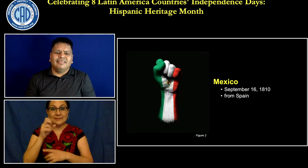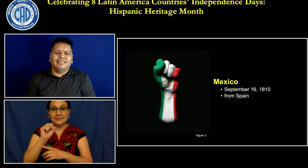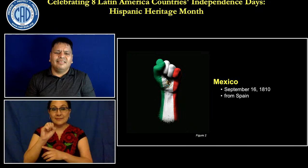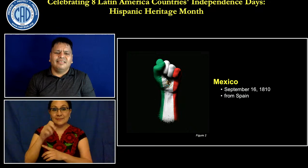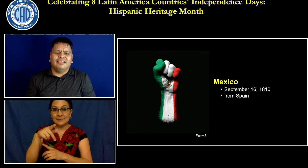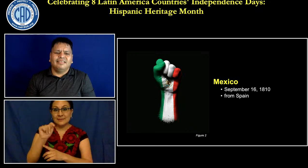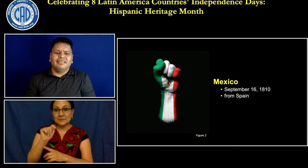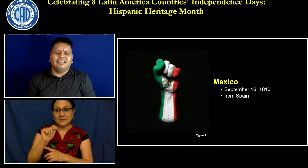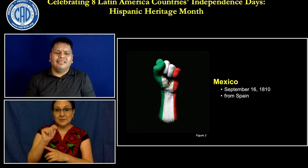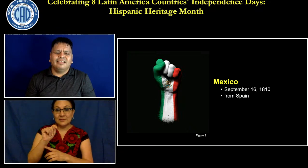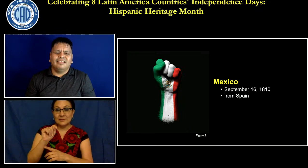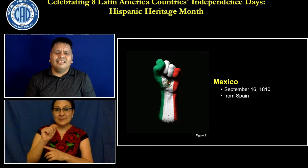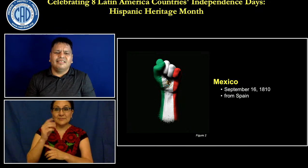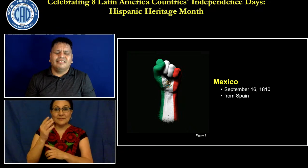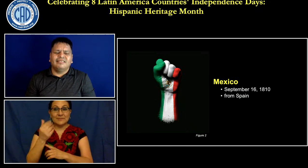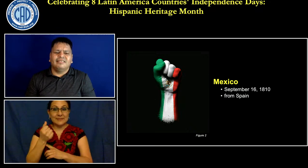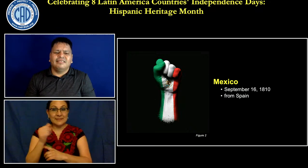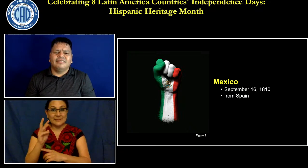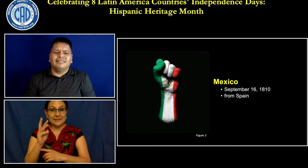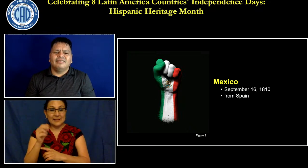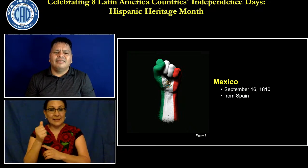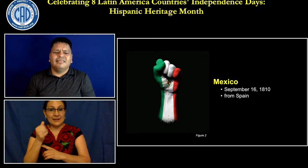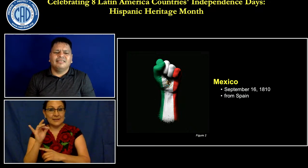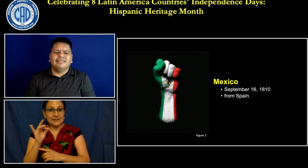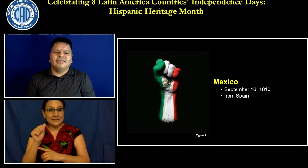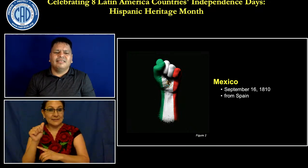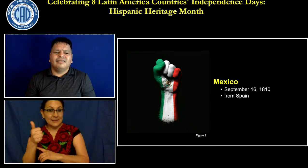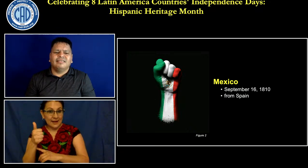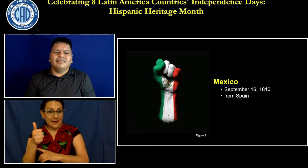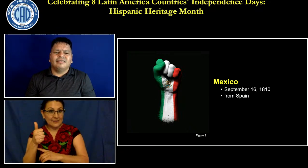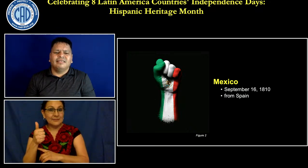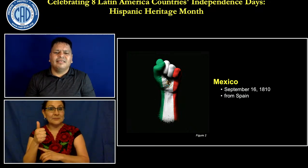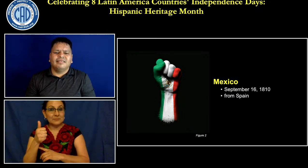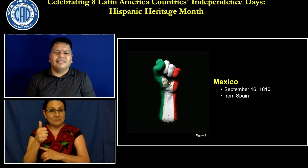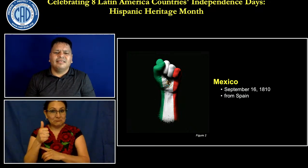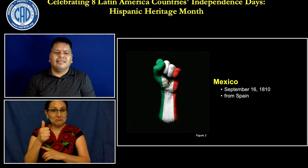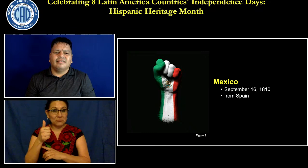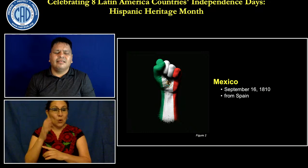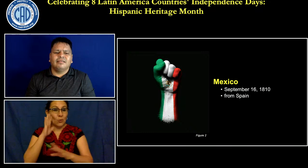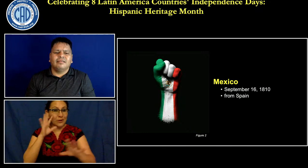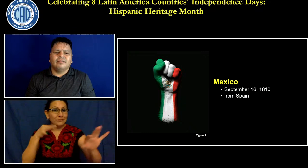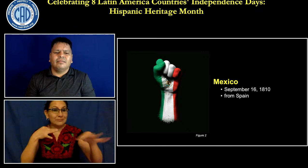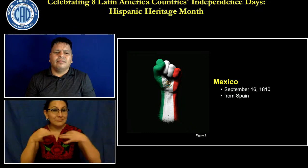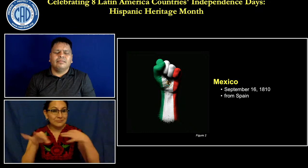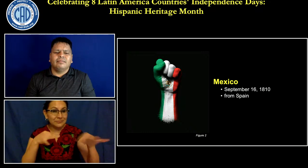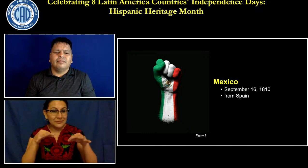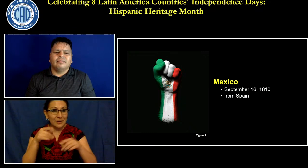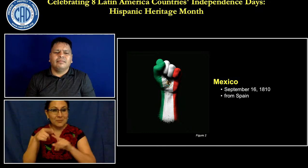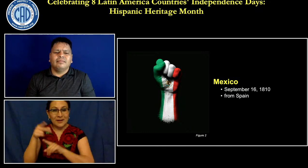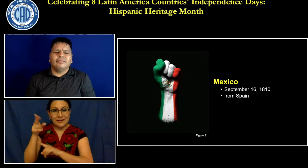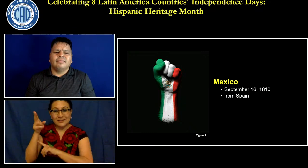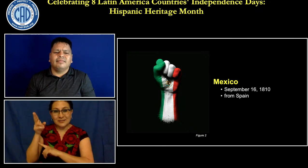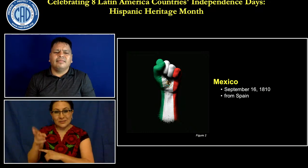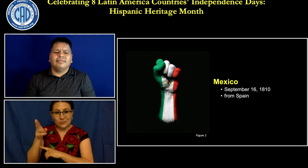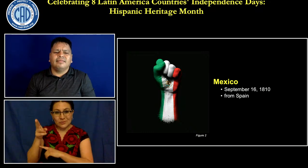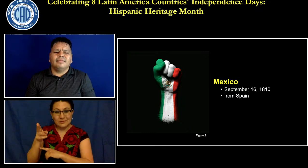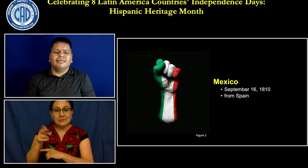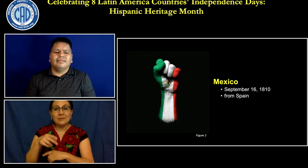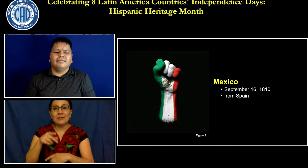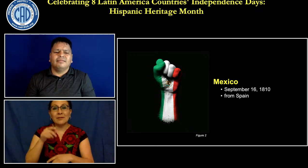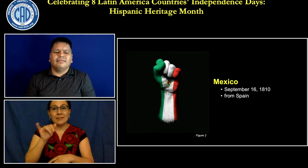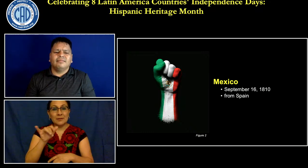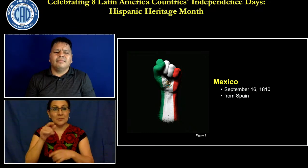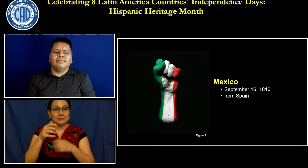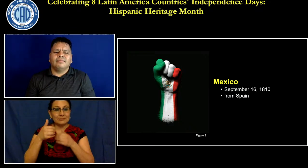Mexicana. So you'll see that celebration starts on September 16th because our independence from Spain was